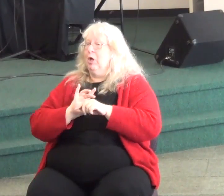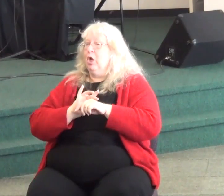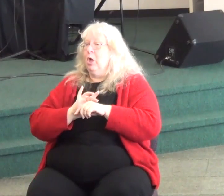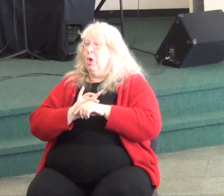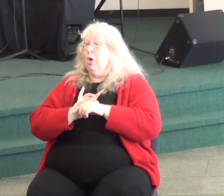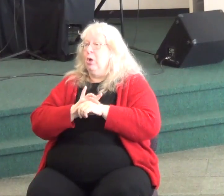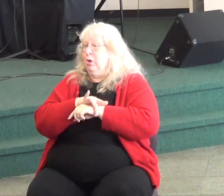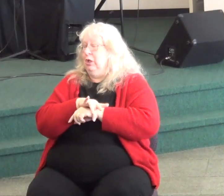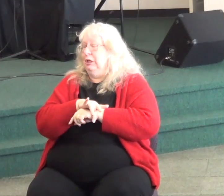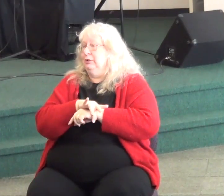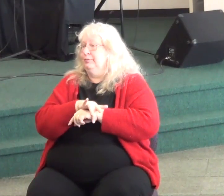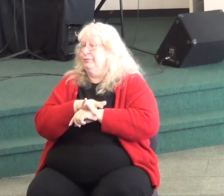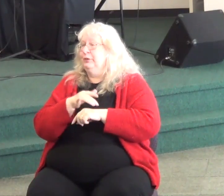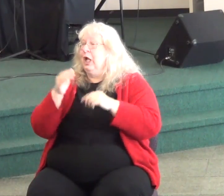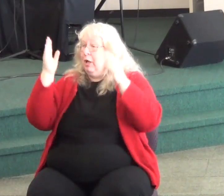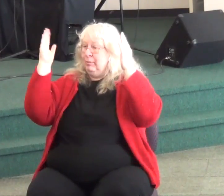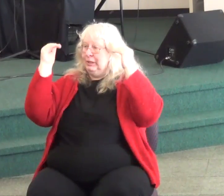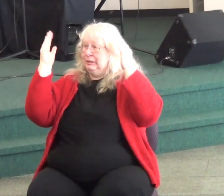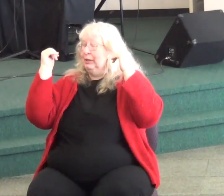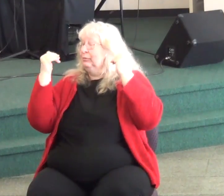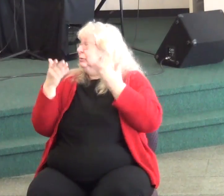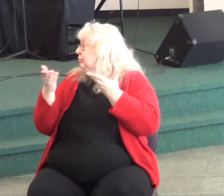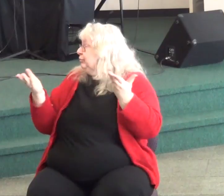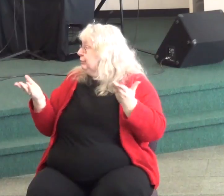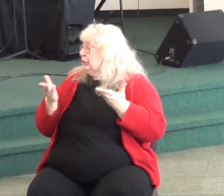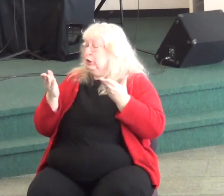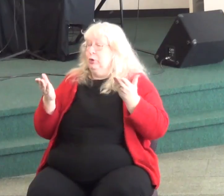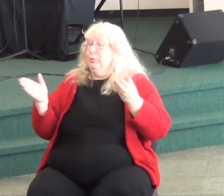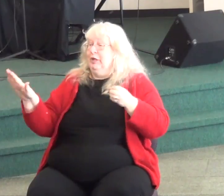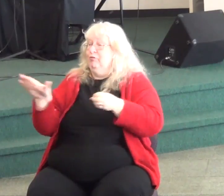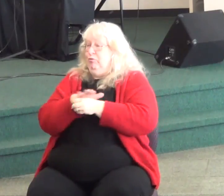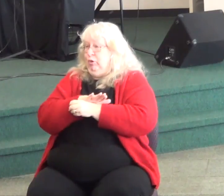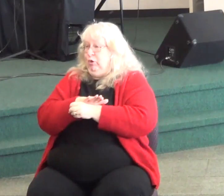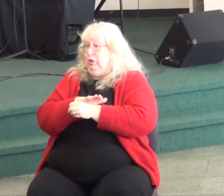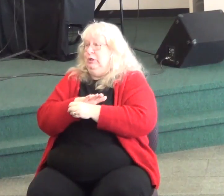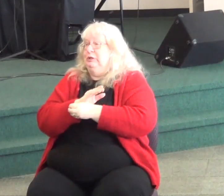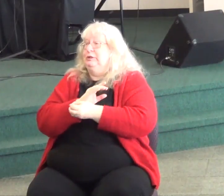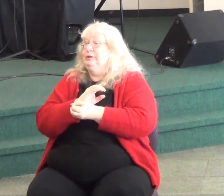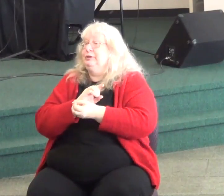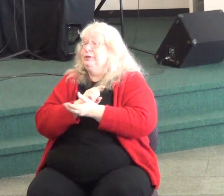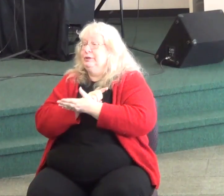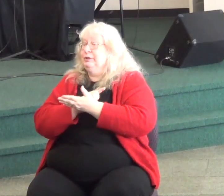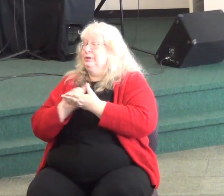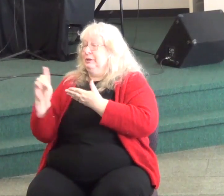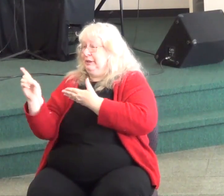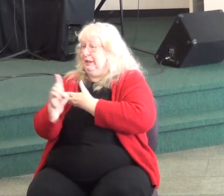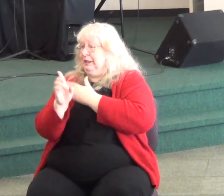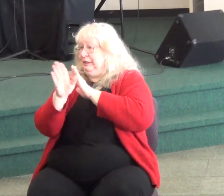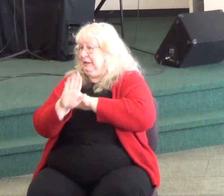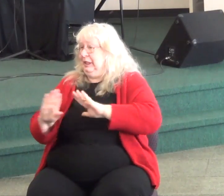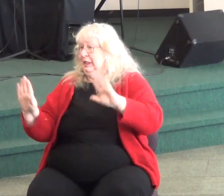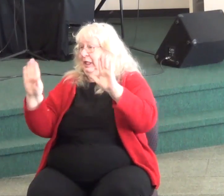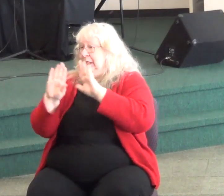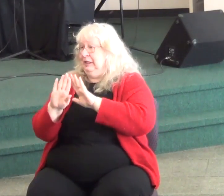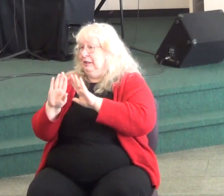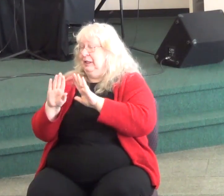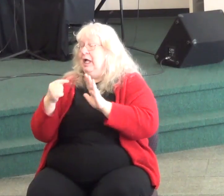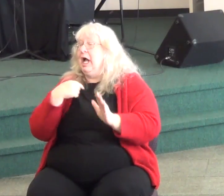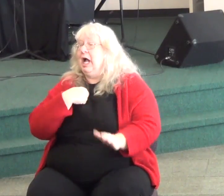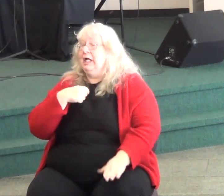to be over full next Sunday. And I would love for you, instead of coming in here and just